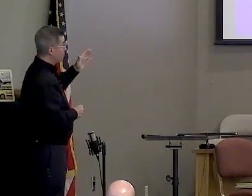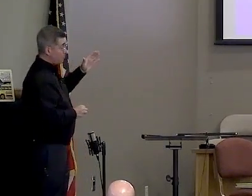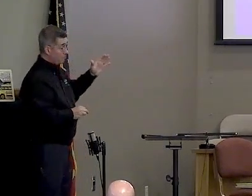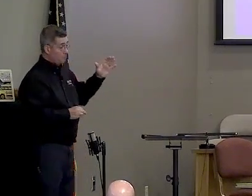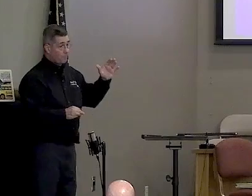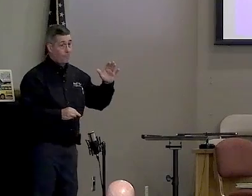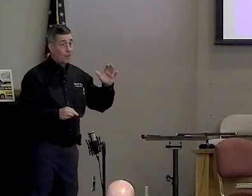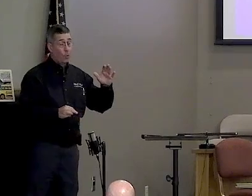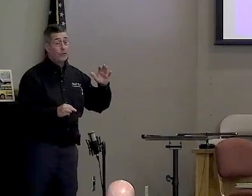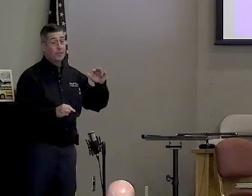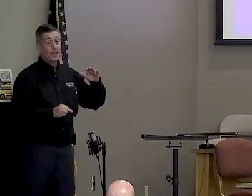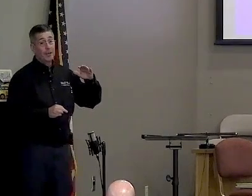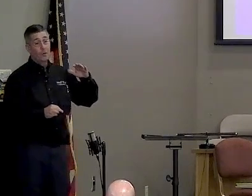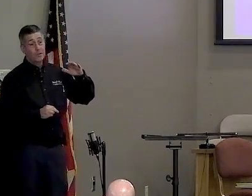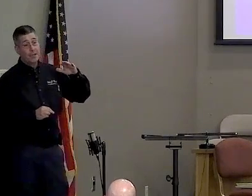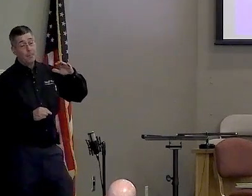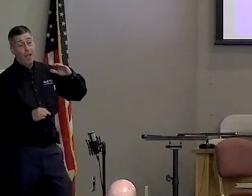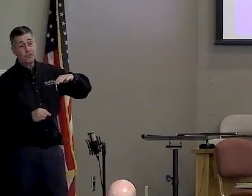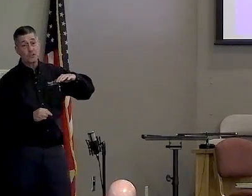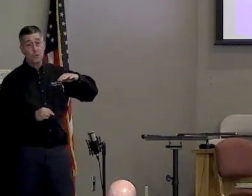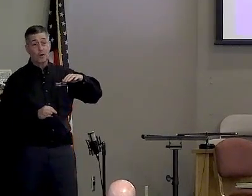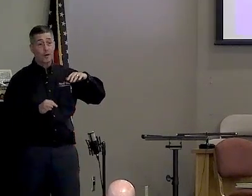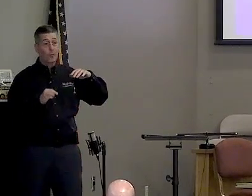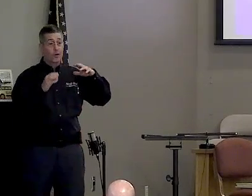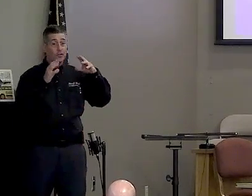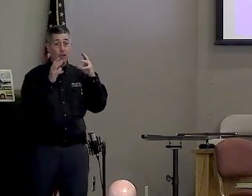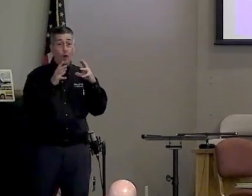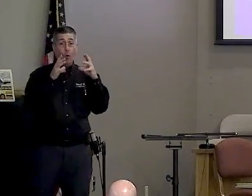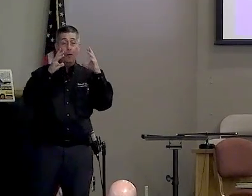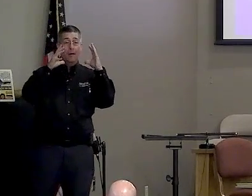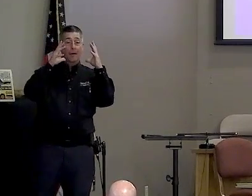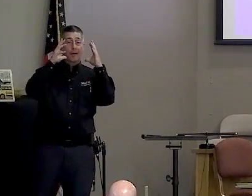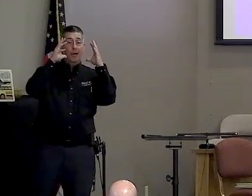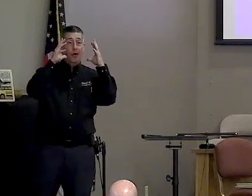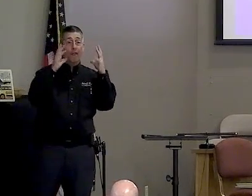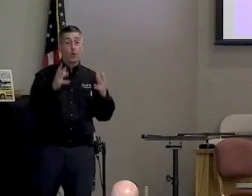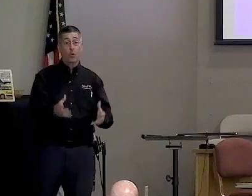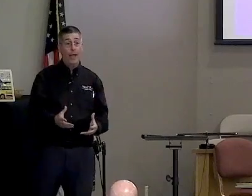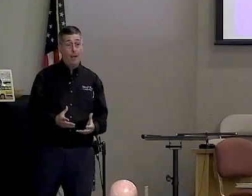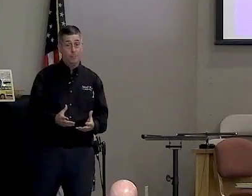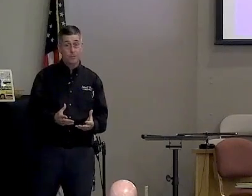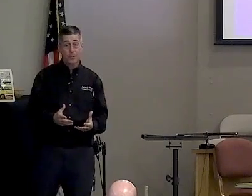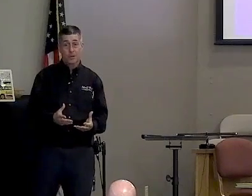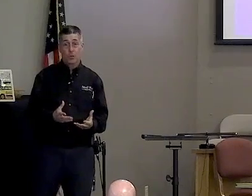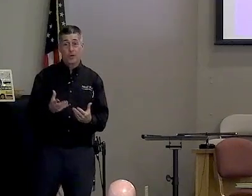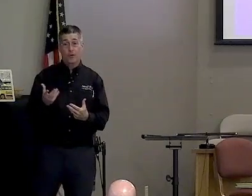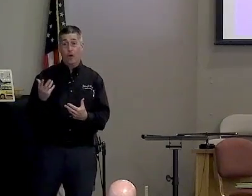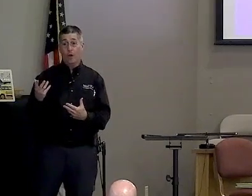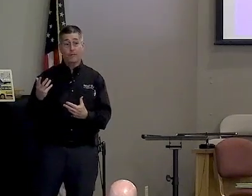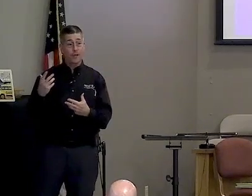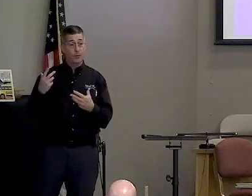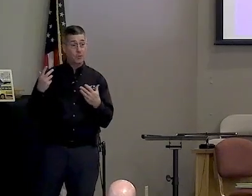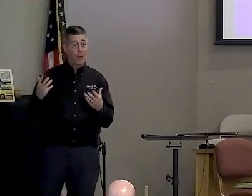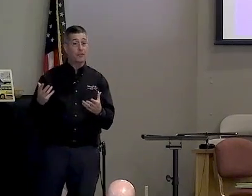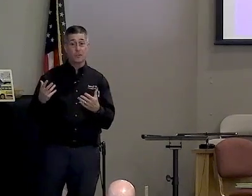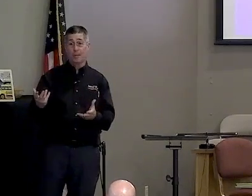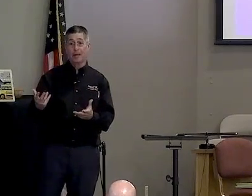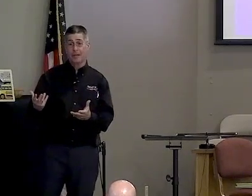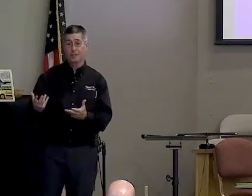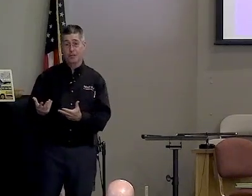However, when the apostles were so overwhelmed with all of the responsibilities in the